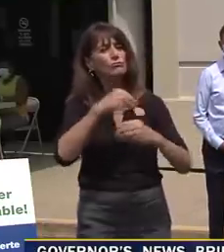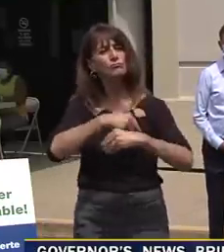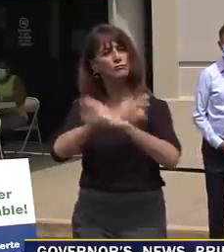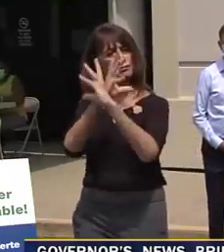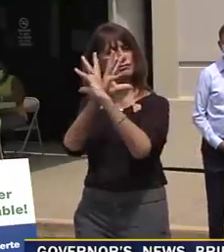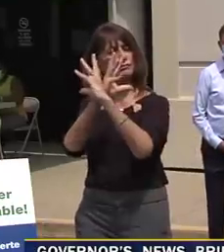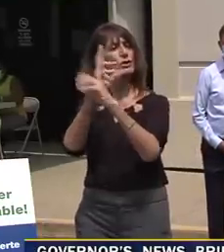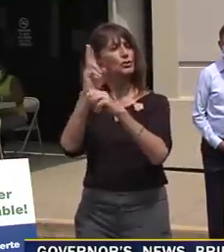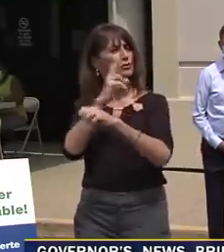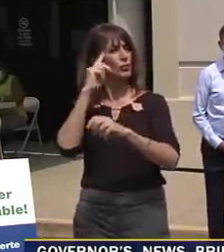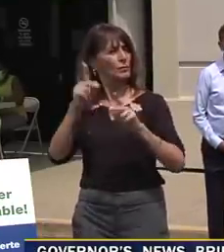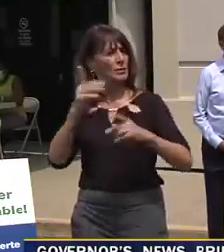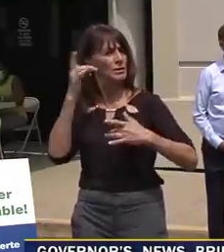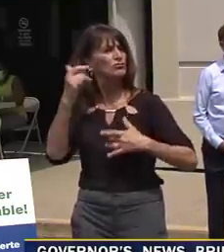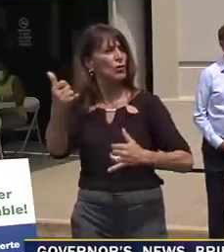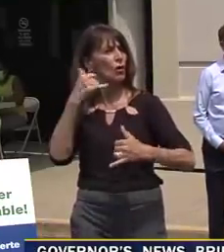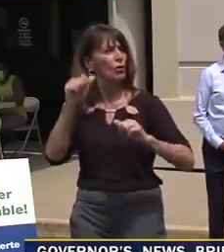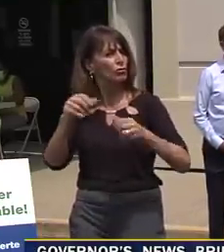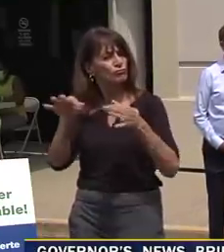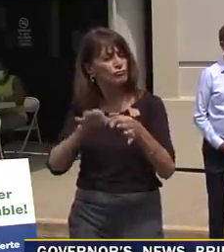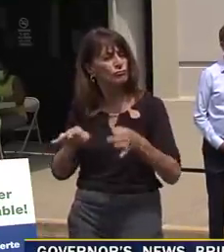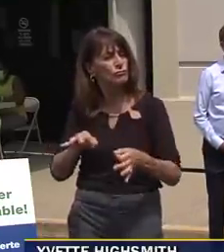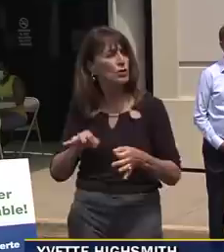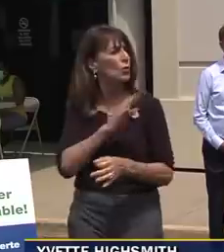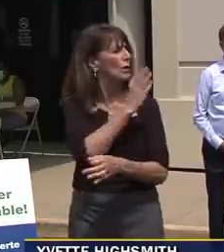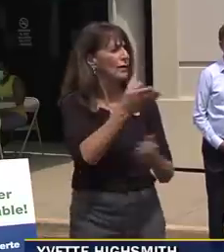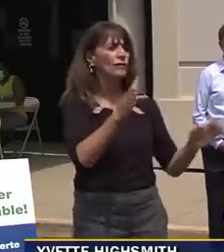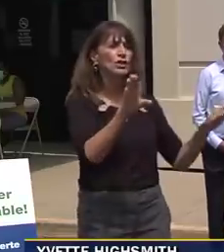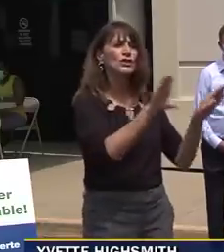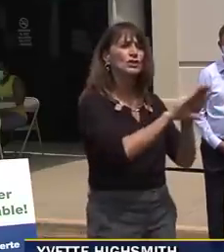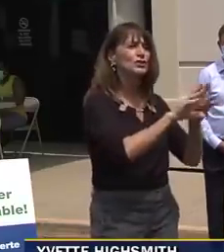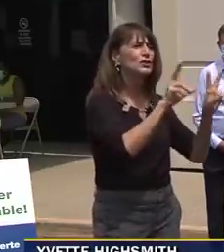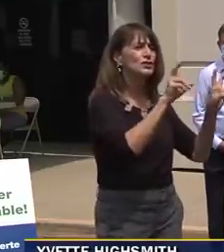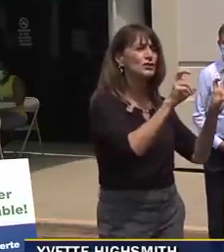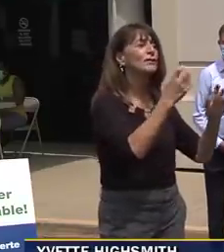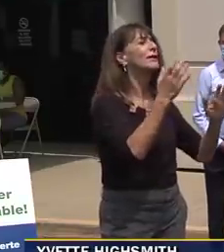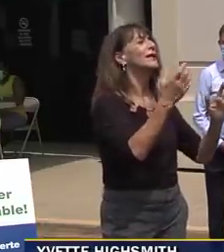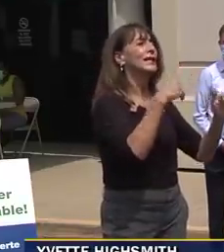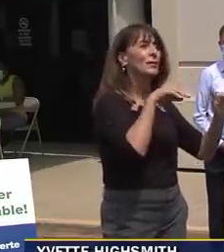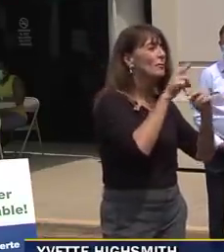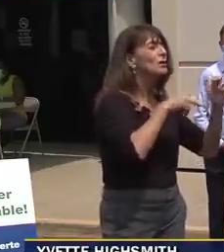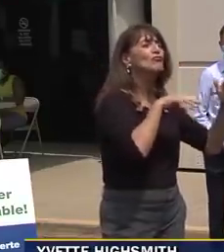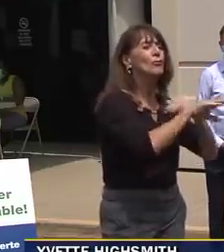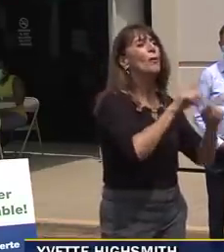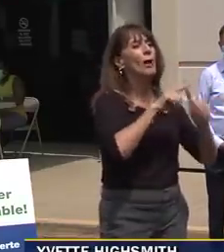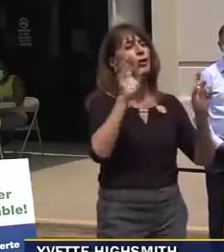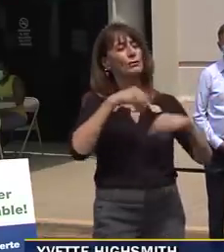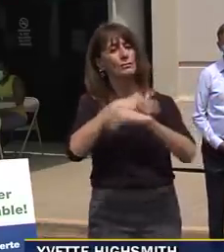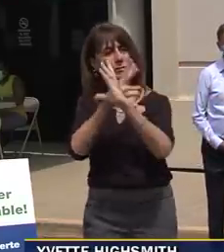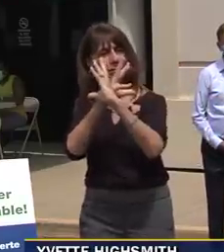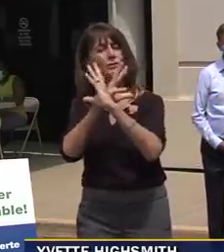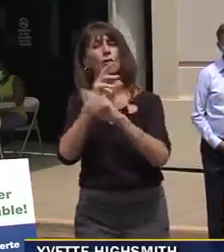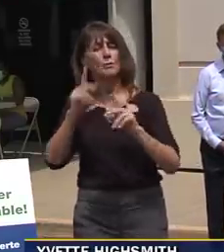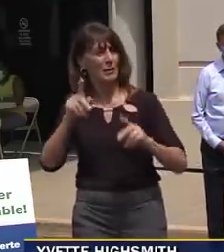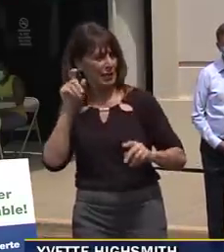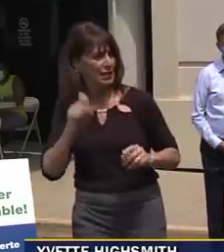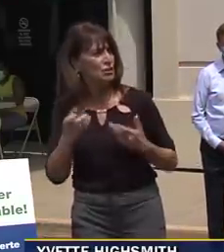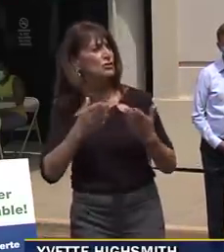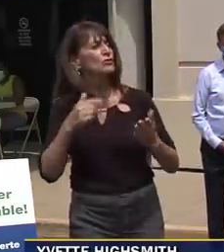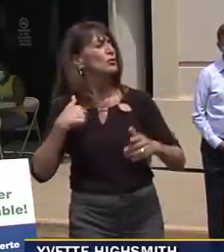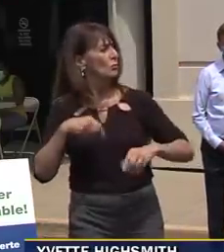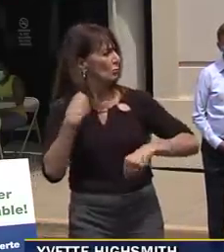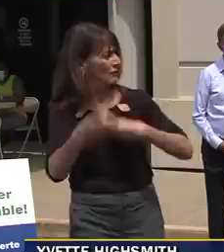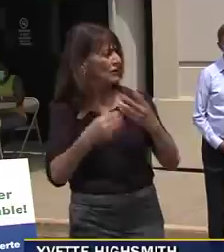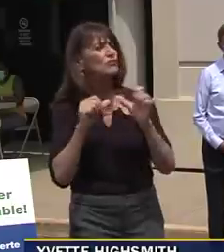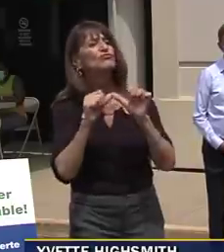manner using telecare. So we did not skip a beat in ensuring that our most vulnerable residents still had access to the services that